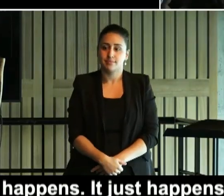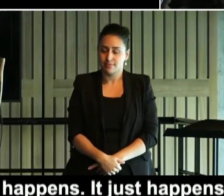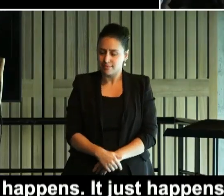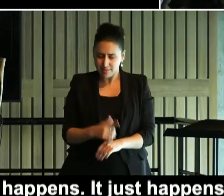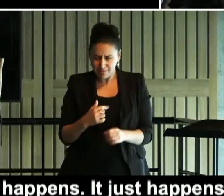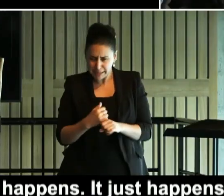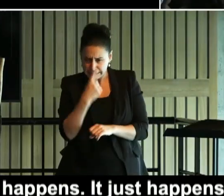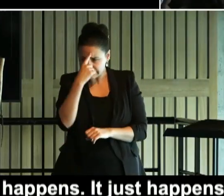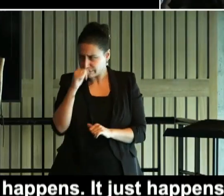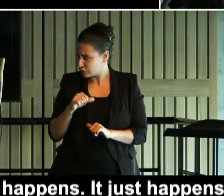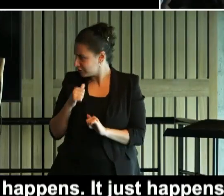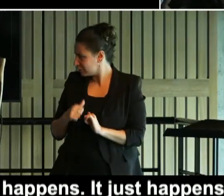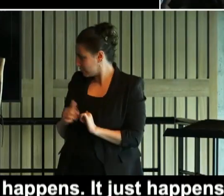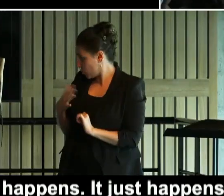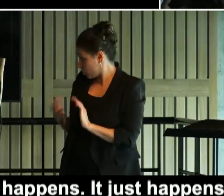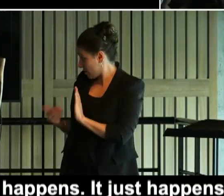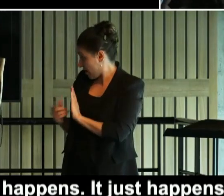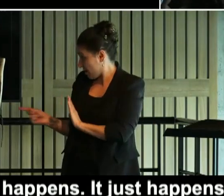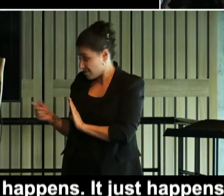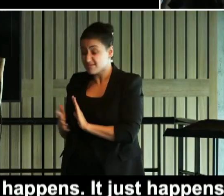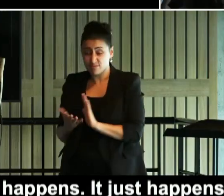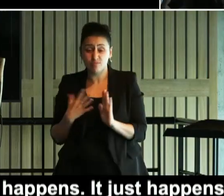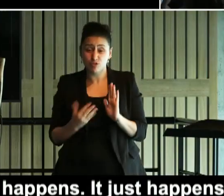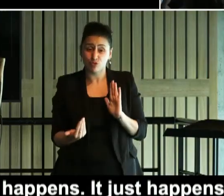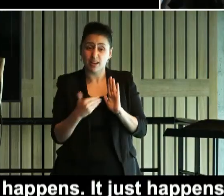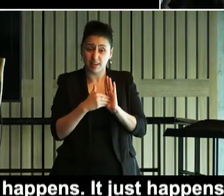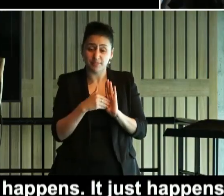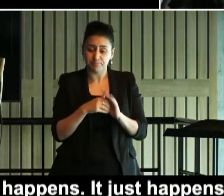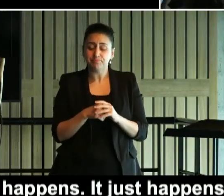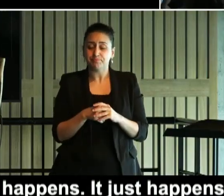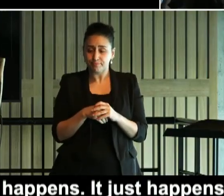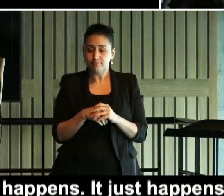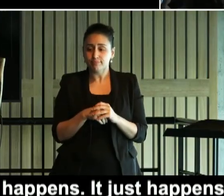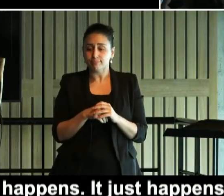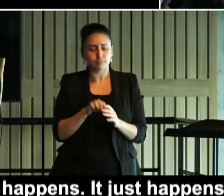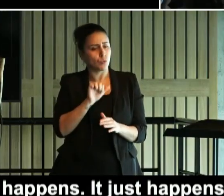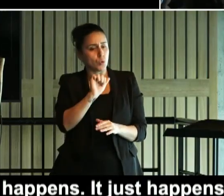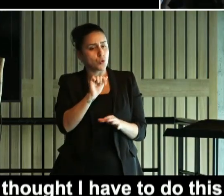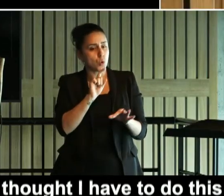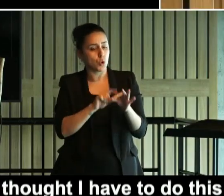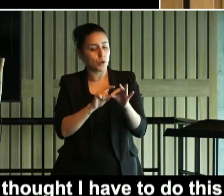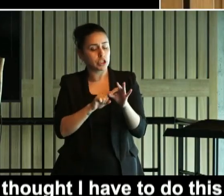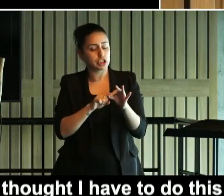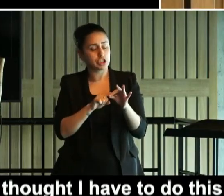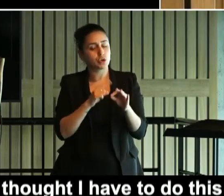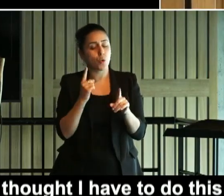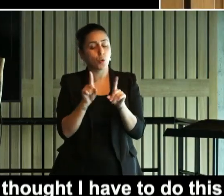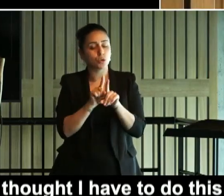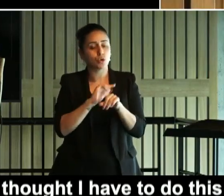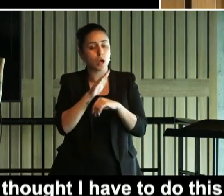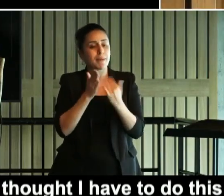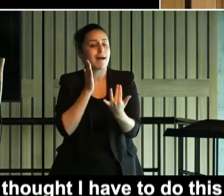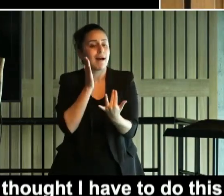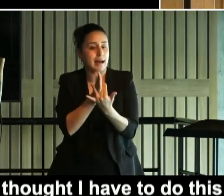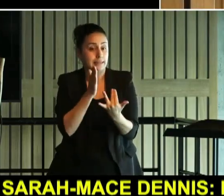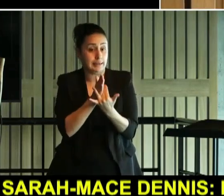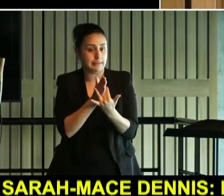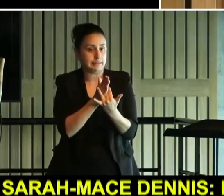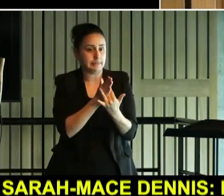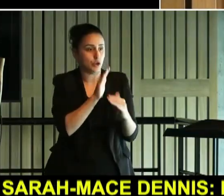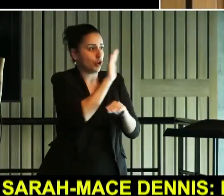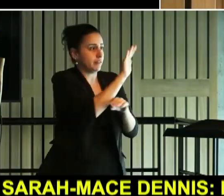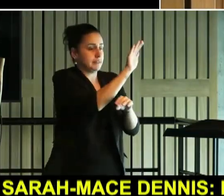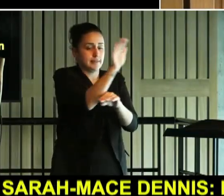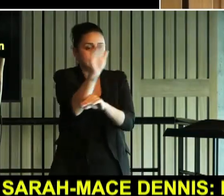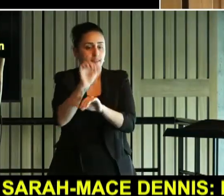Does that make Sarah, sense? did you have anything you wanted to add? Yeah, I would say, I think your question was also about the access landscape in different